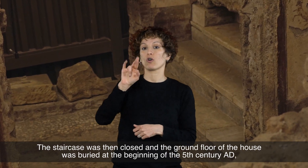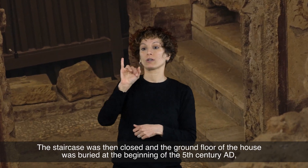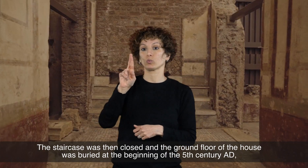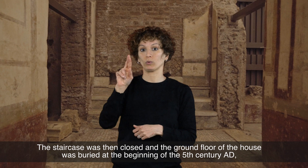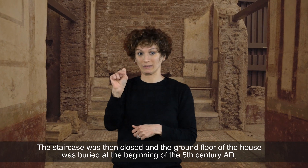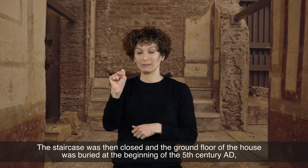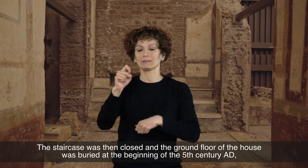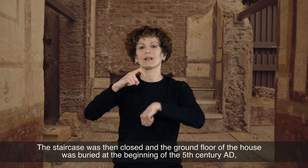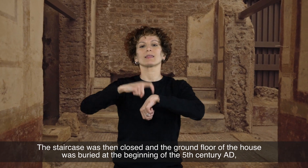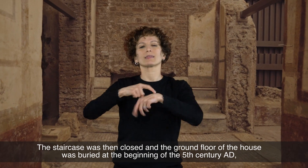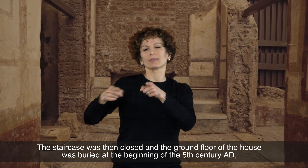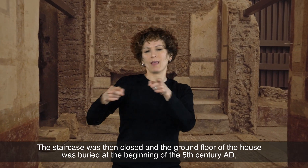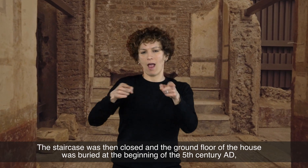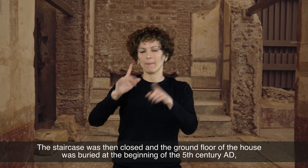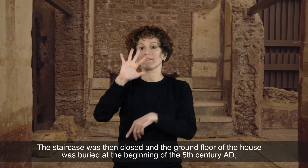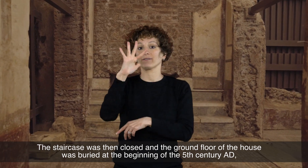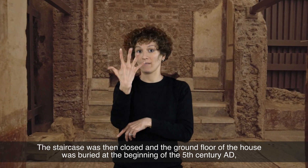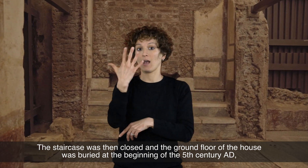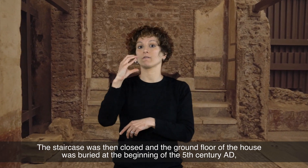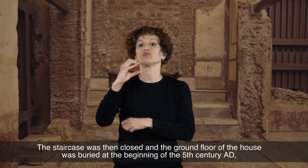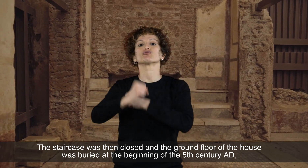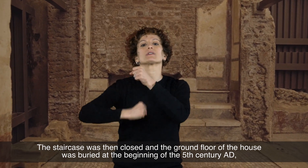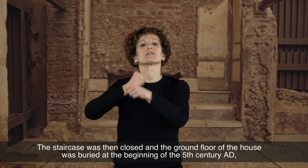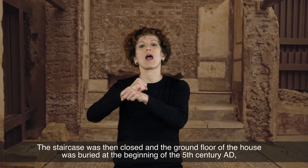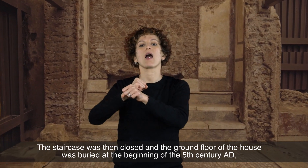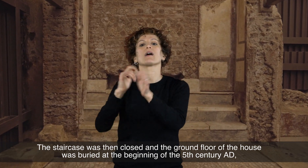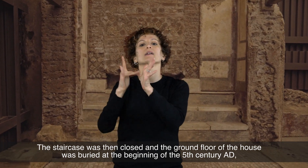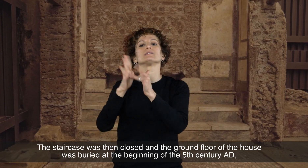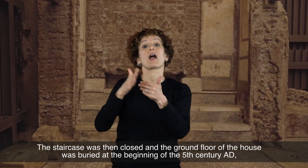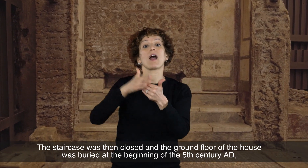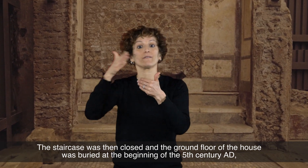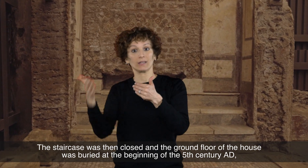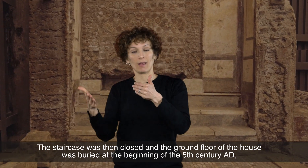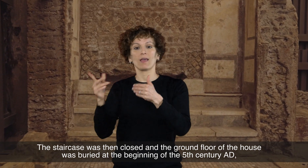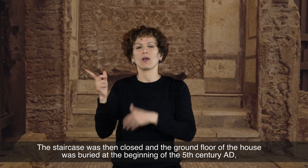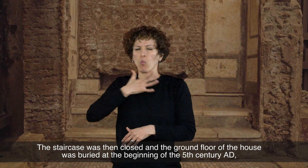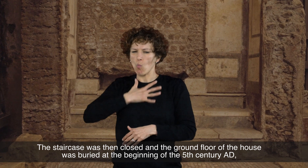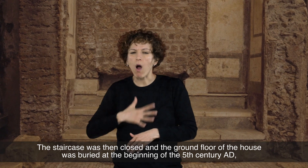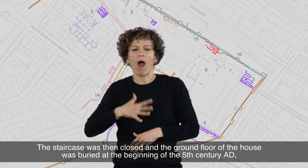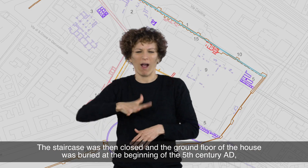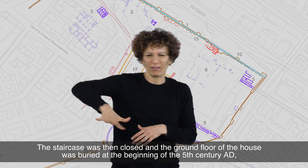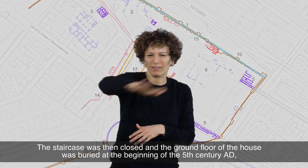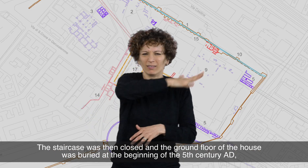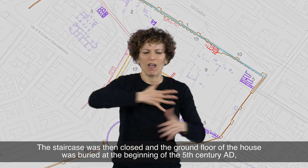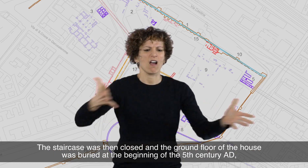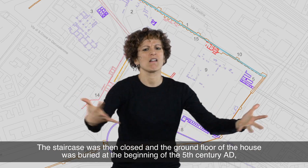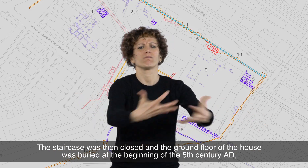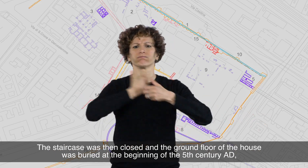The staircase was then closed and the ground floor of the house was buried at the beginning of the 5th